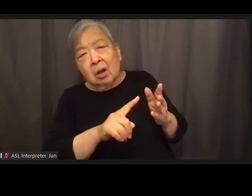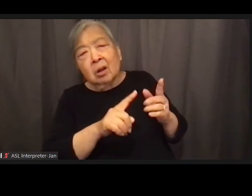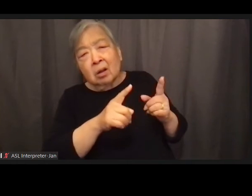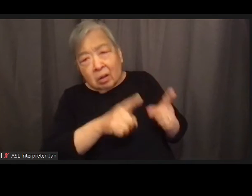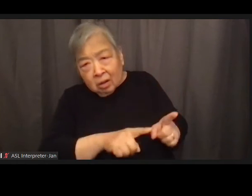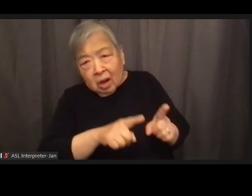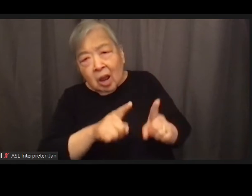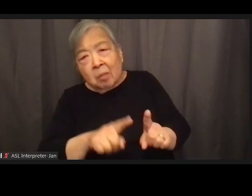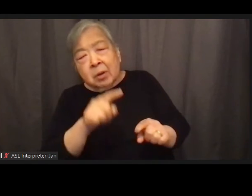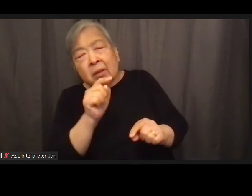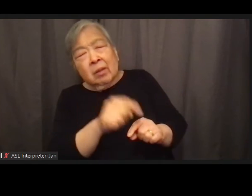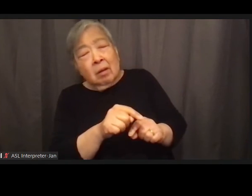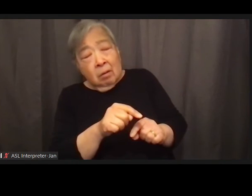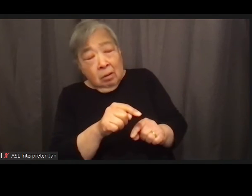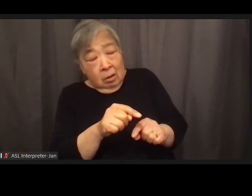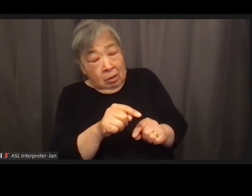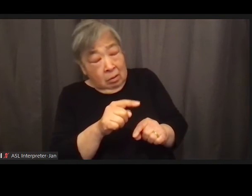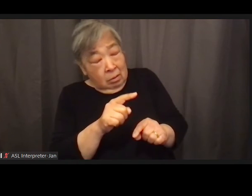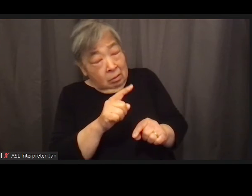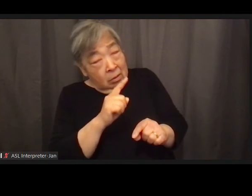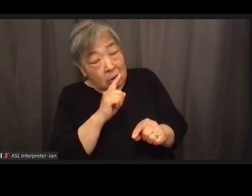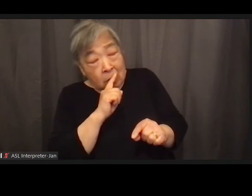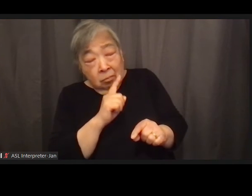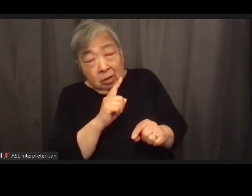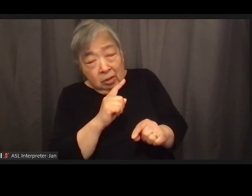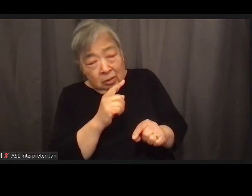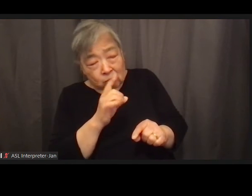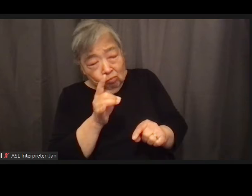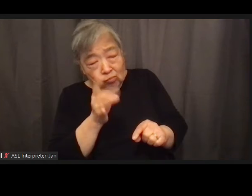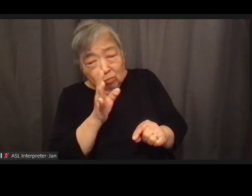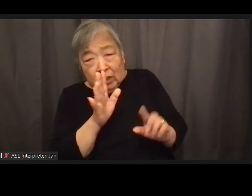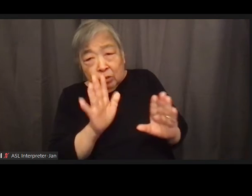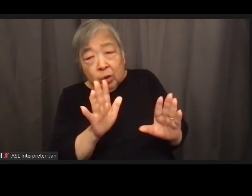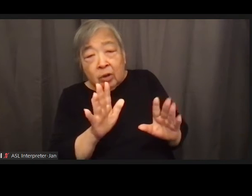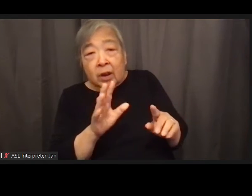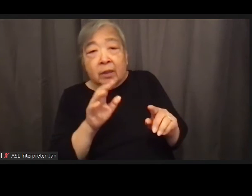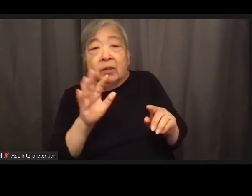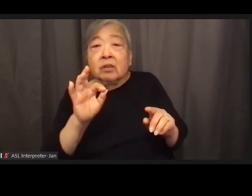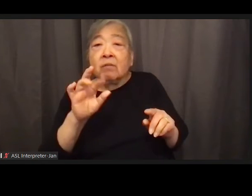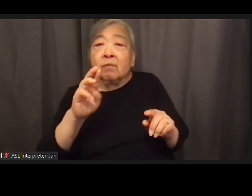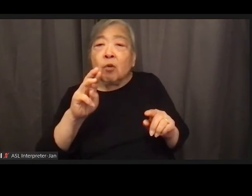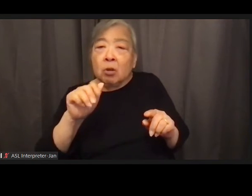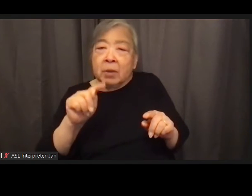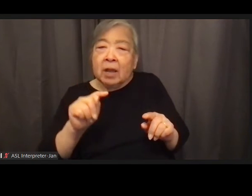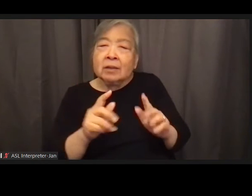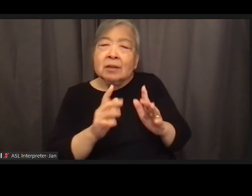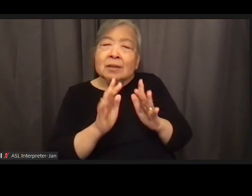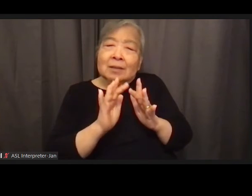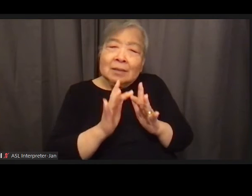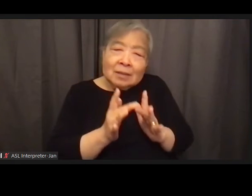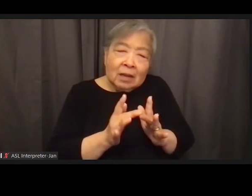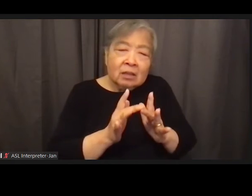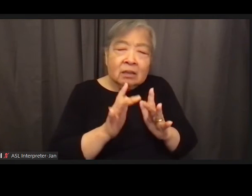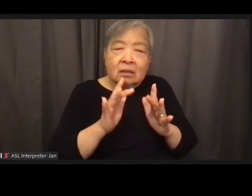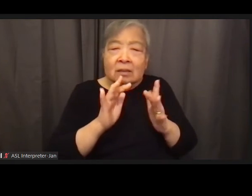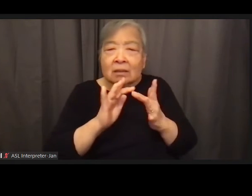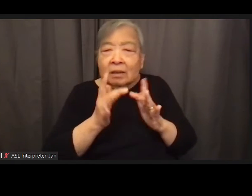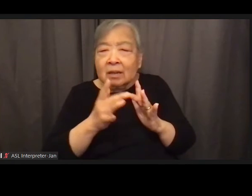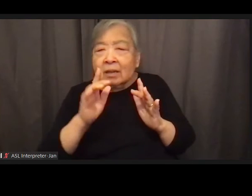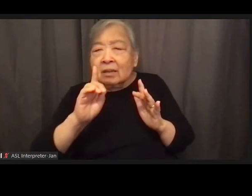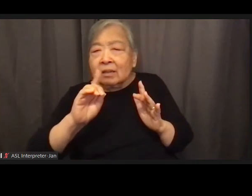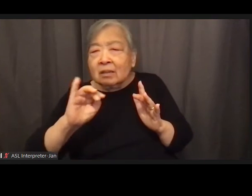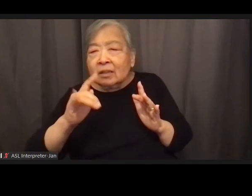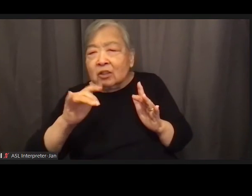so extraordinary. And this format, this digital format with these different